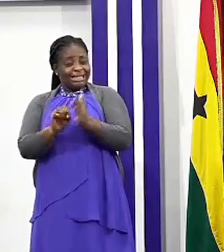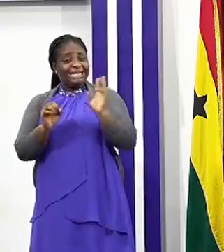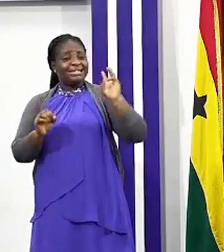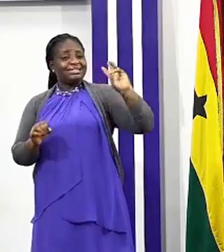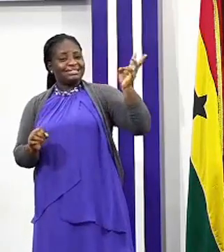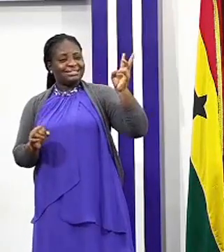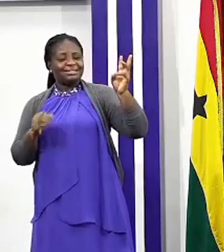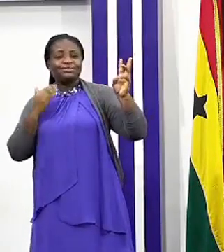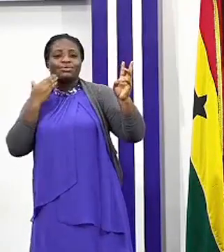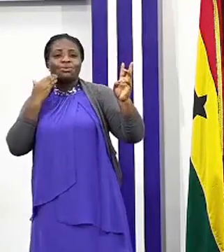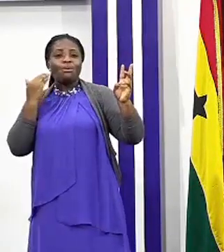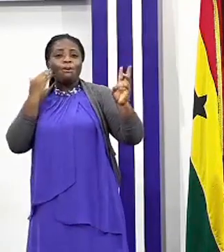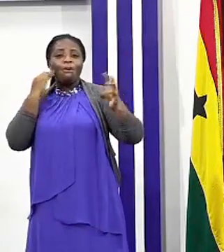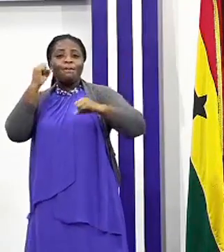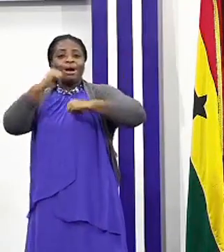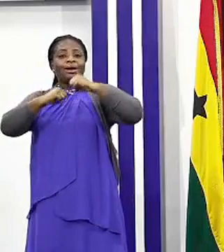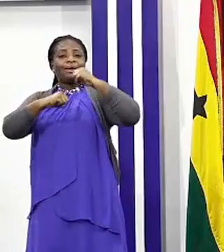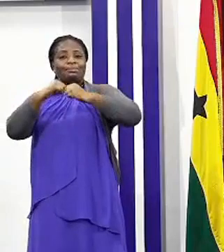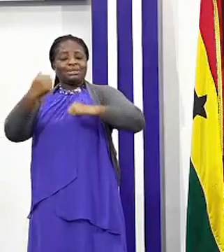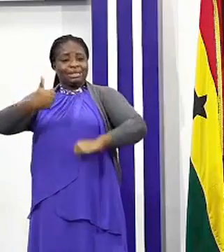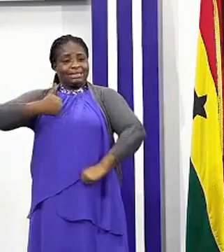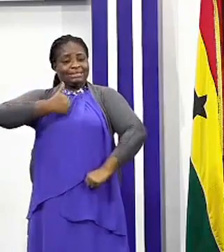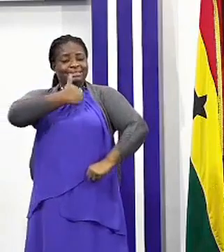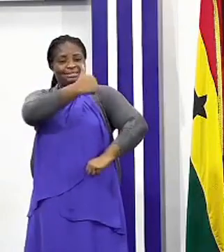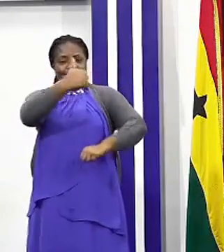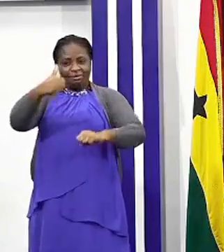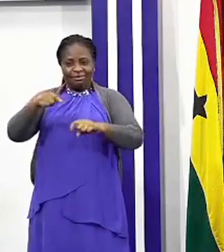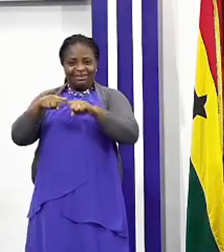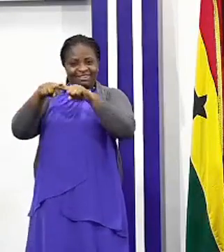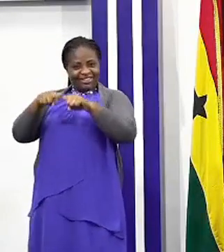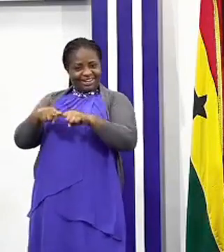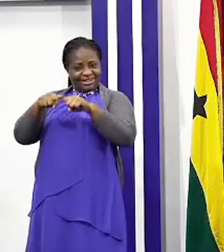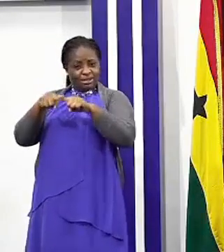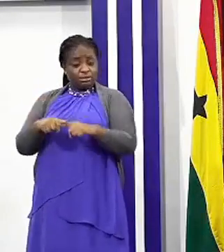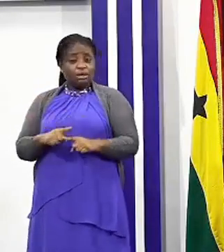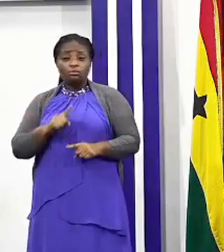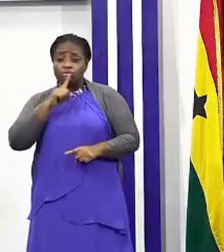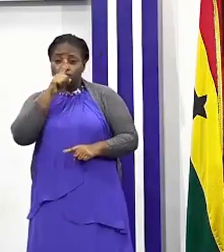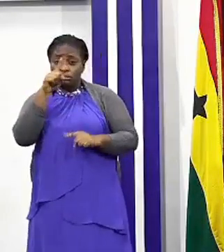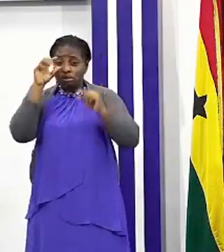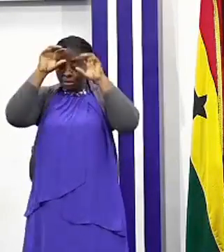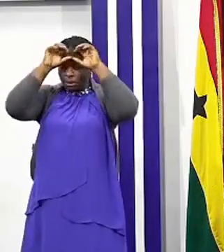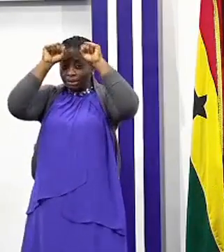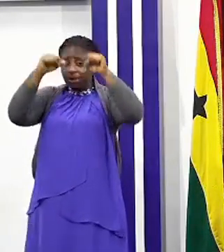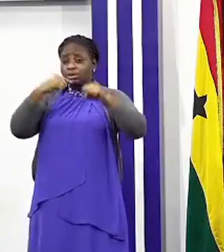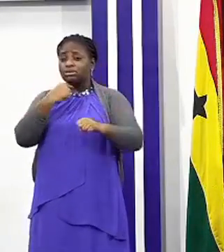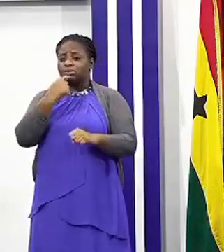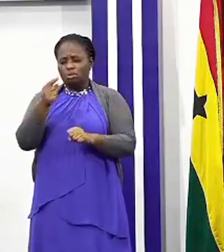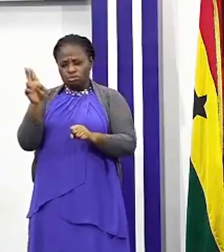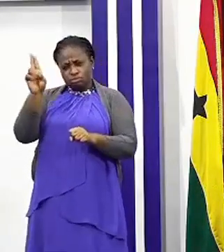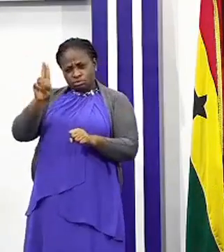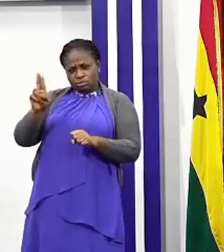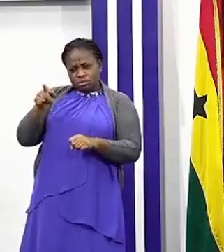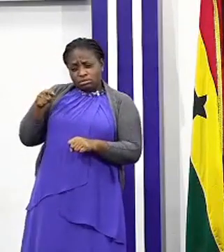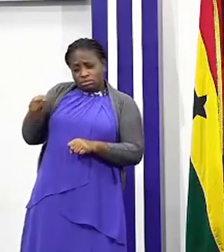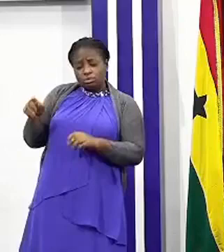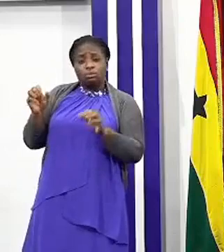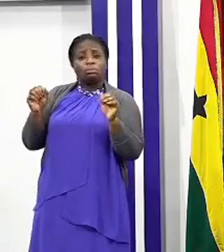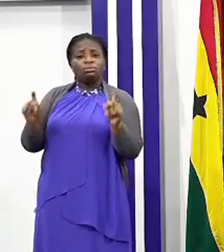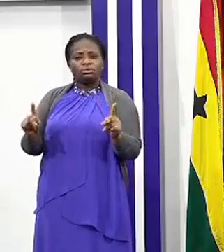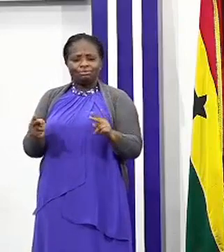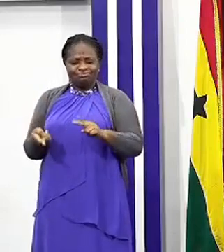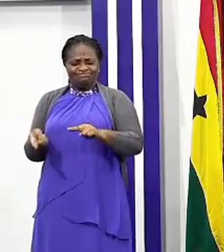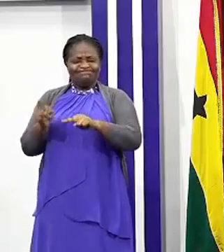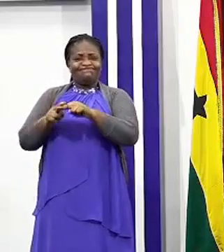domestic capacity and self-reliance. In fact, the president said, we want to use this opportunity to increase